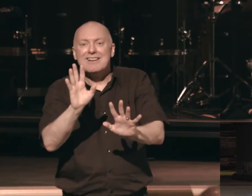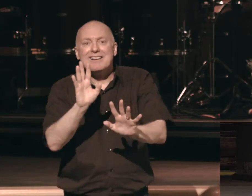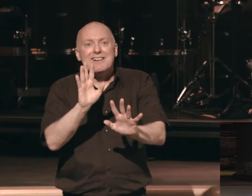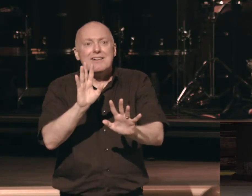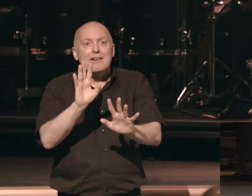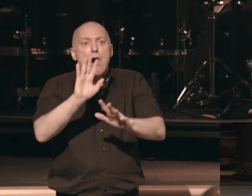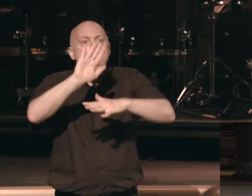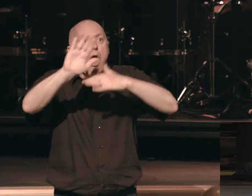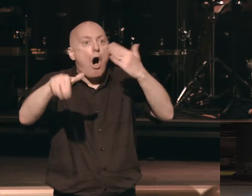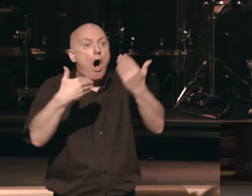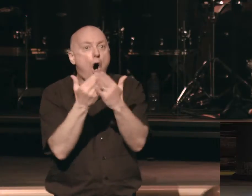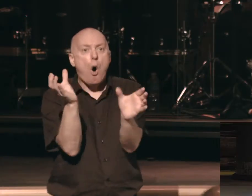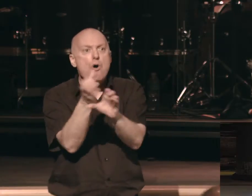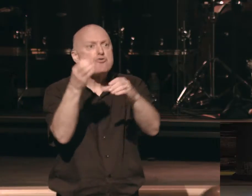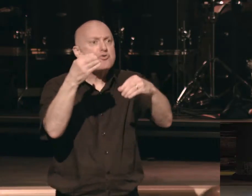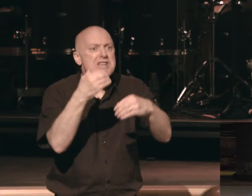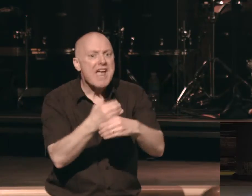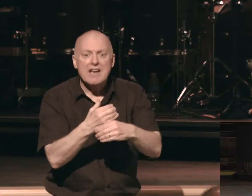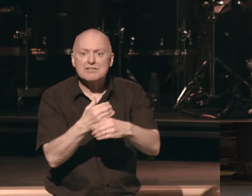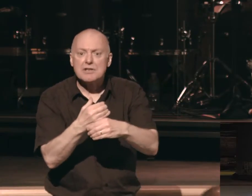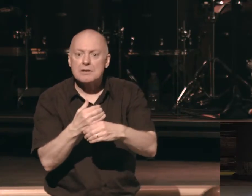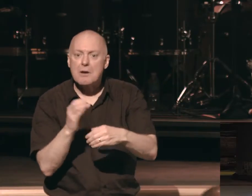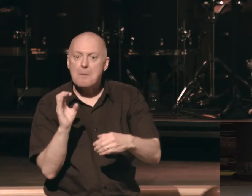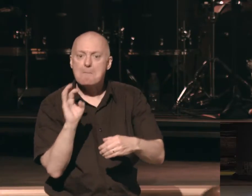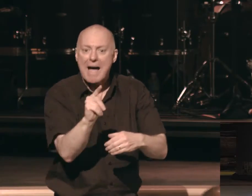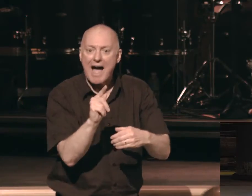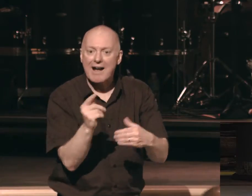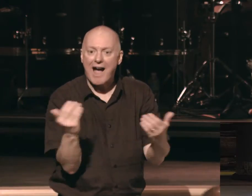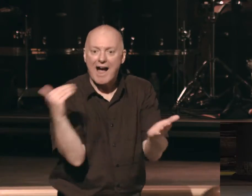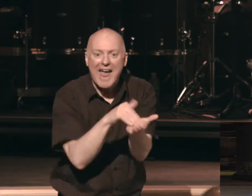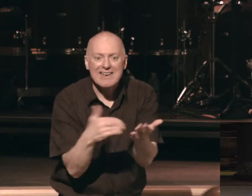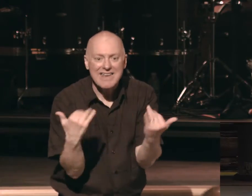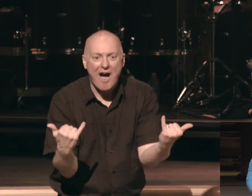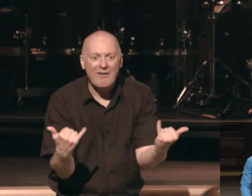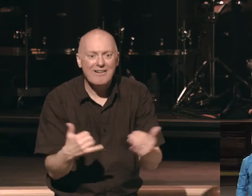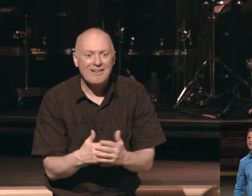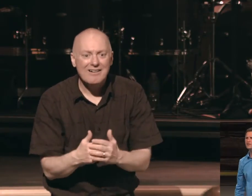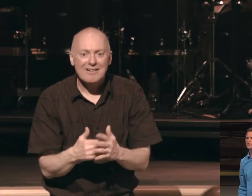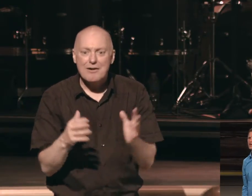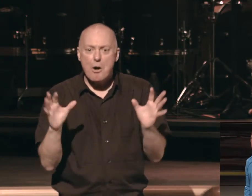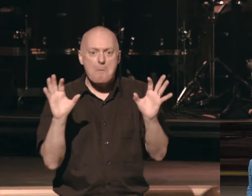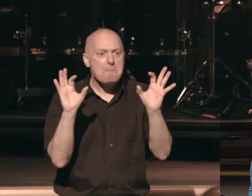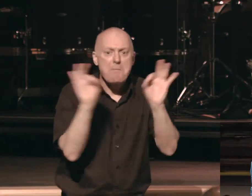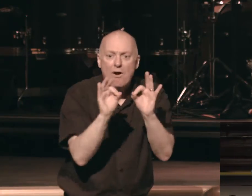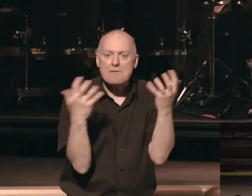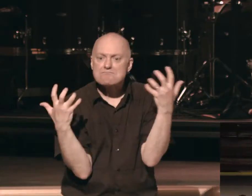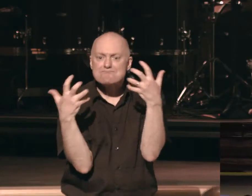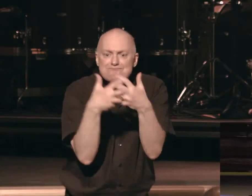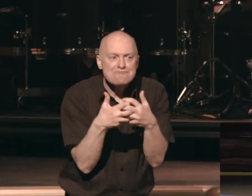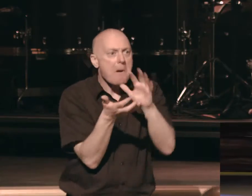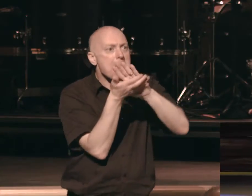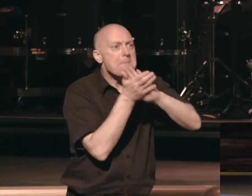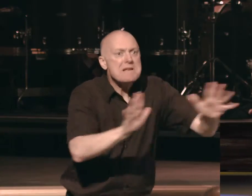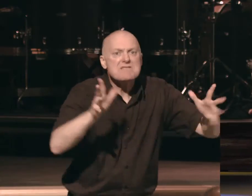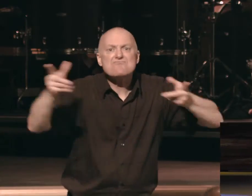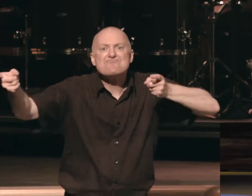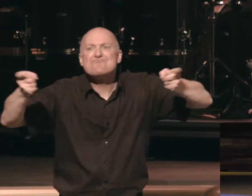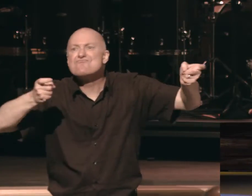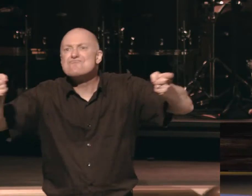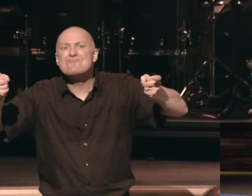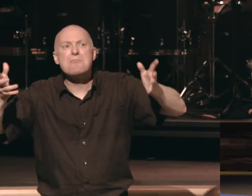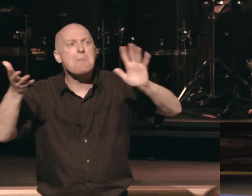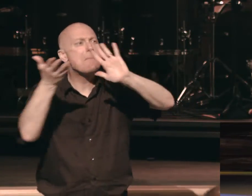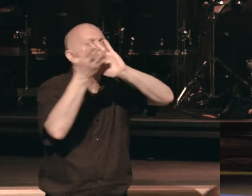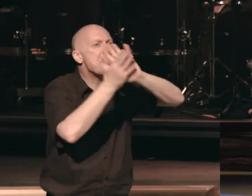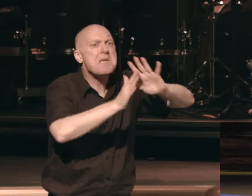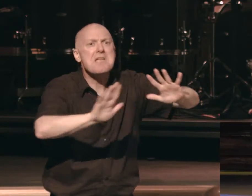of creation comes back together in harmony, where perfect peace rules. Imagine